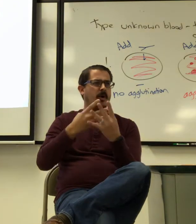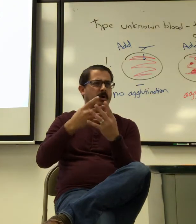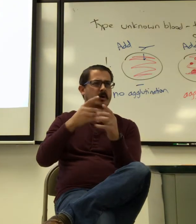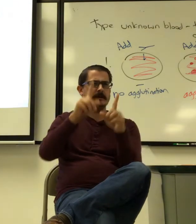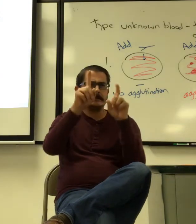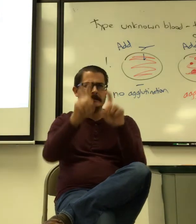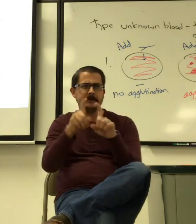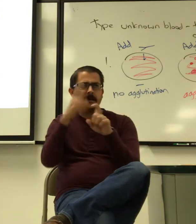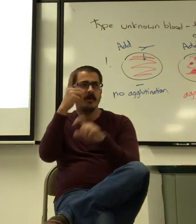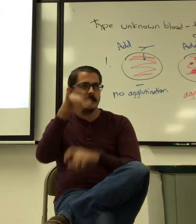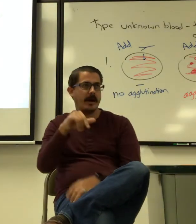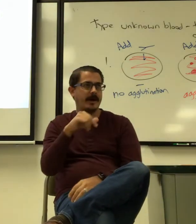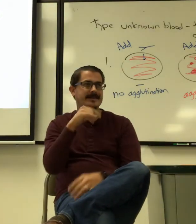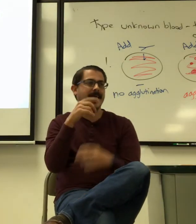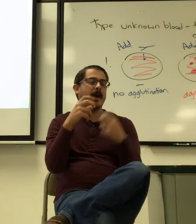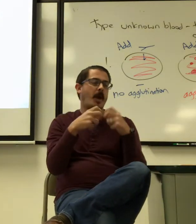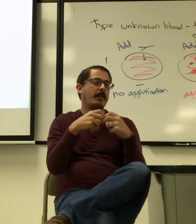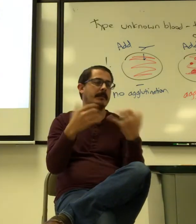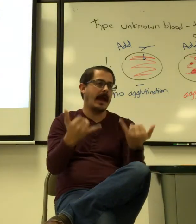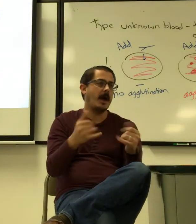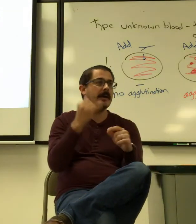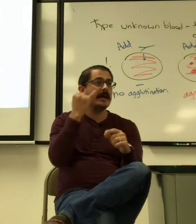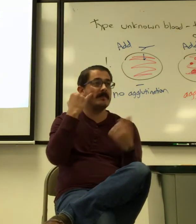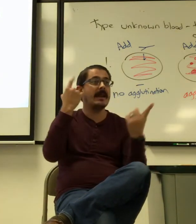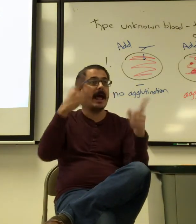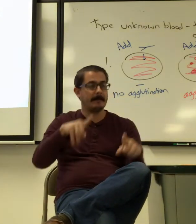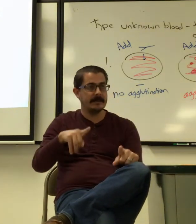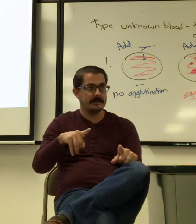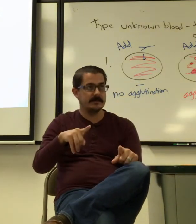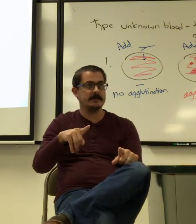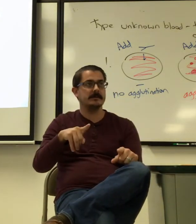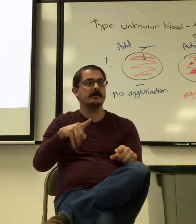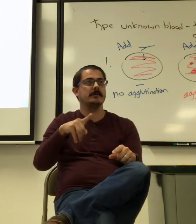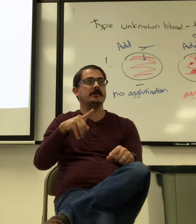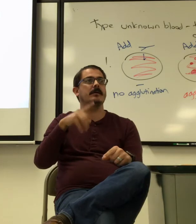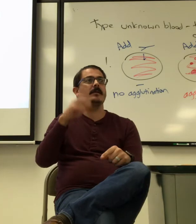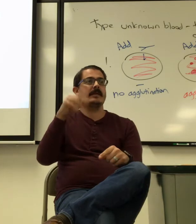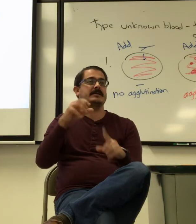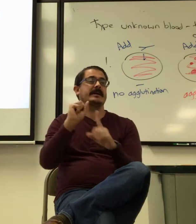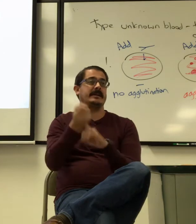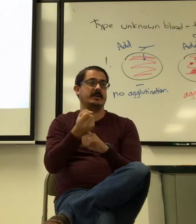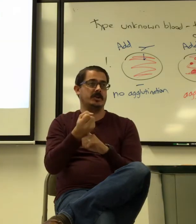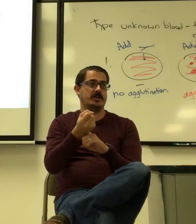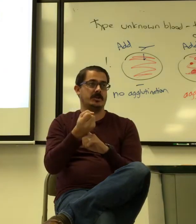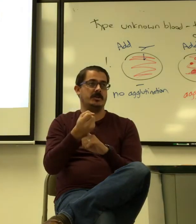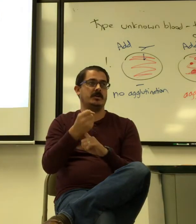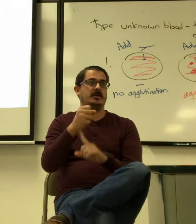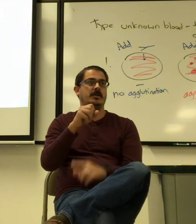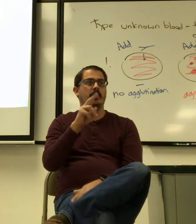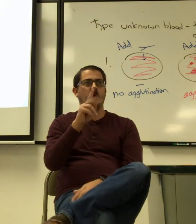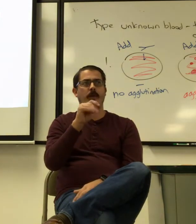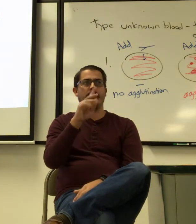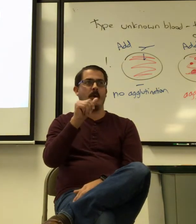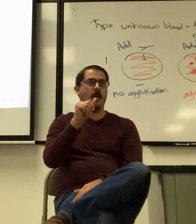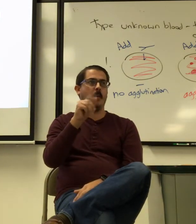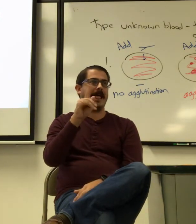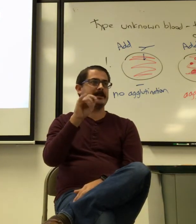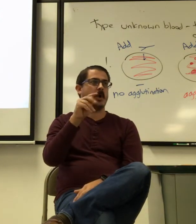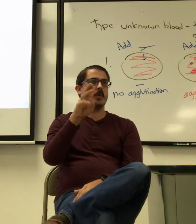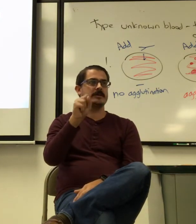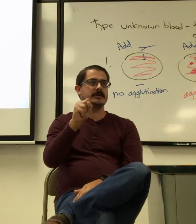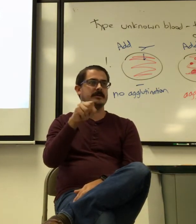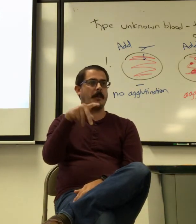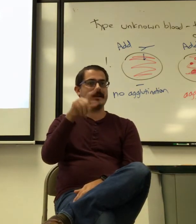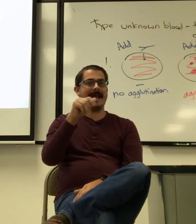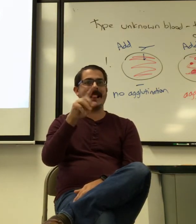okay? So it's not a problem, but if it were to happen, that's the condition, erythroblastosis